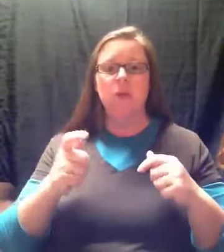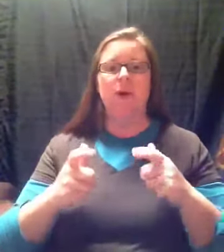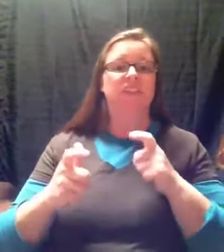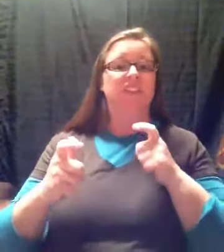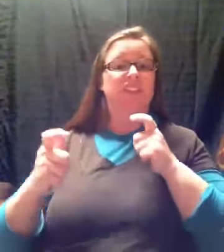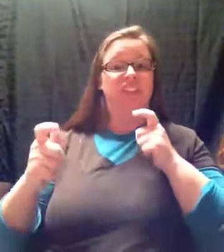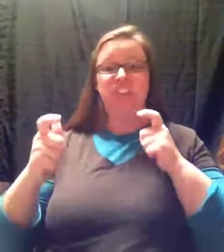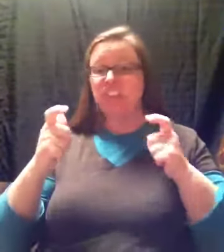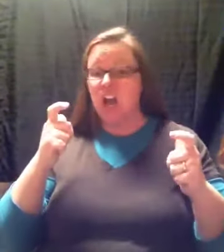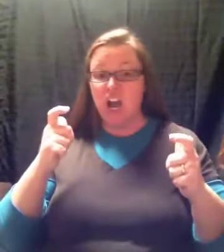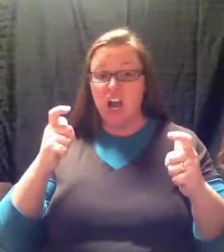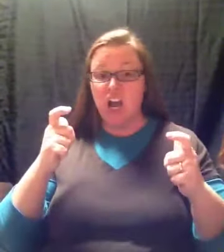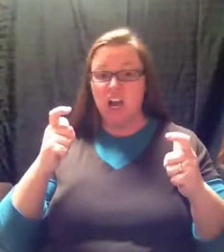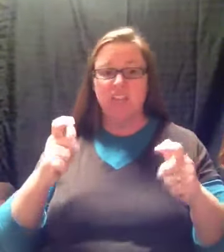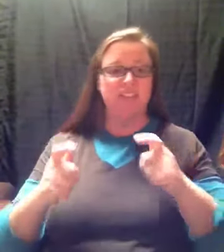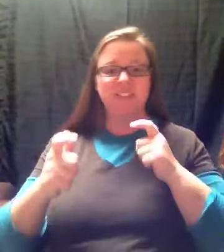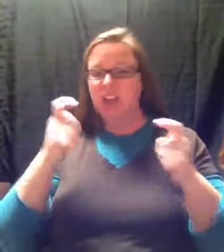go cha, cha,